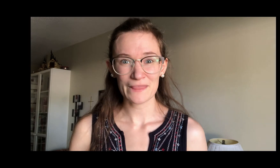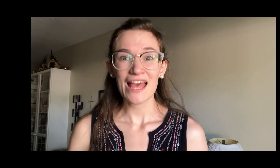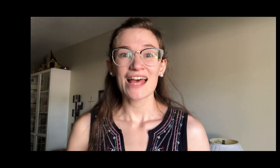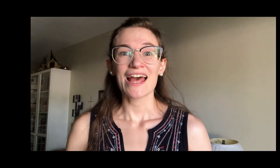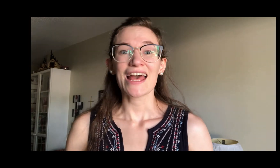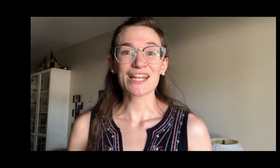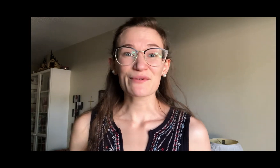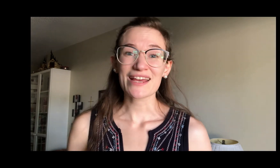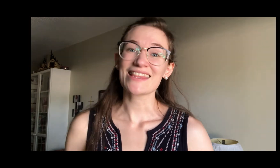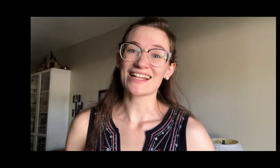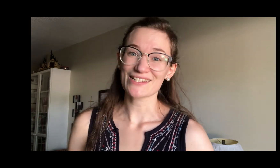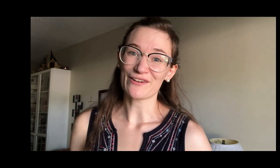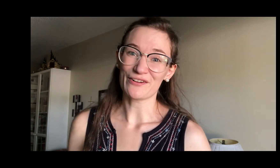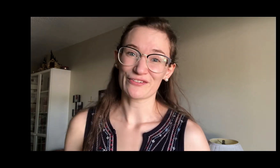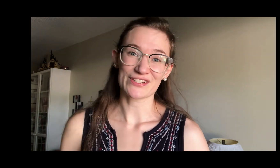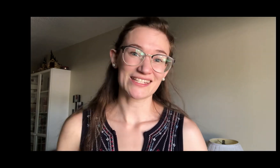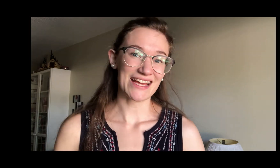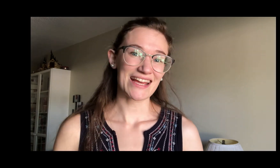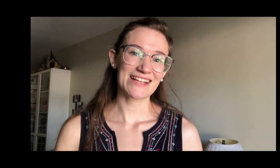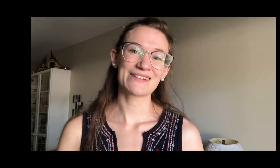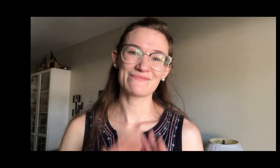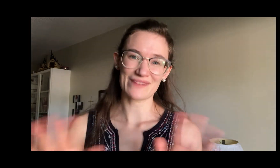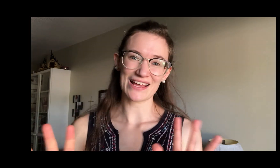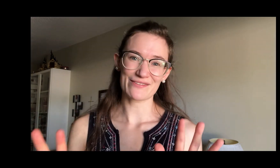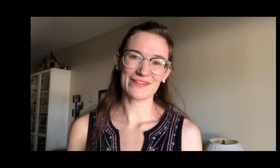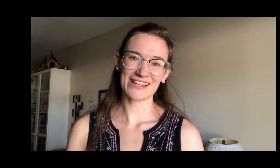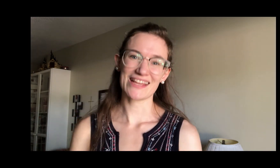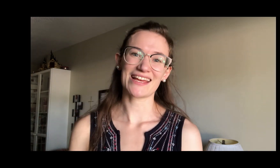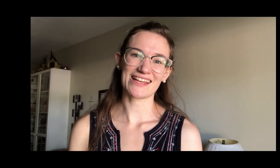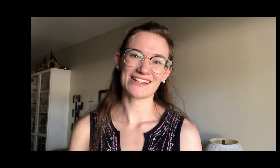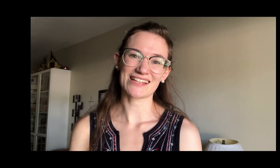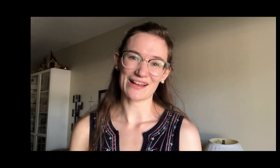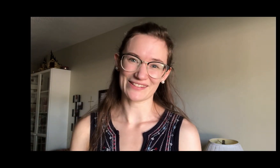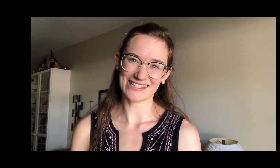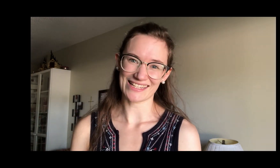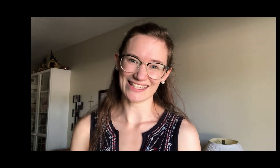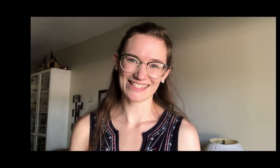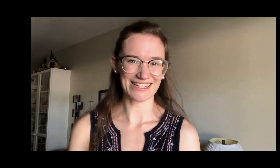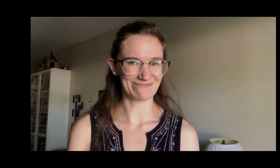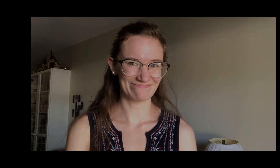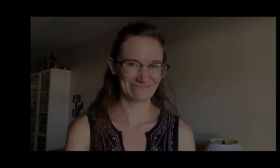Anyway, that is all for today. Bye everybody, and I will see you next time.